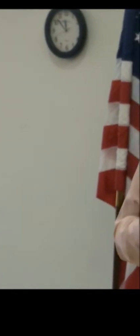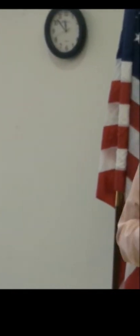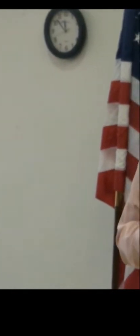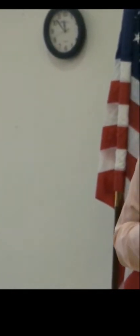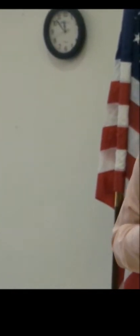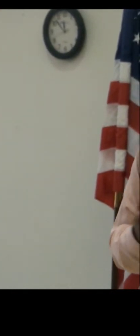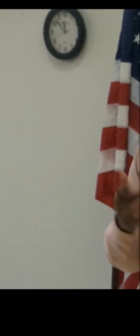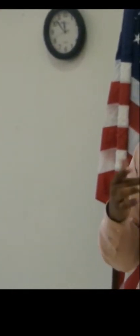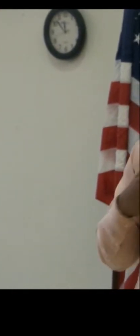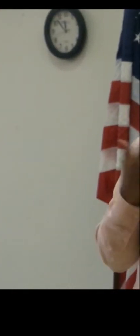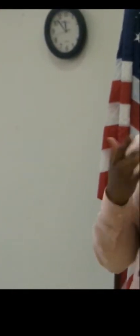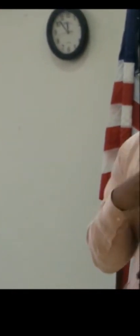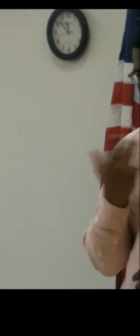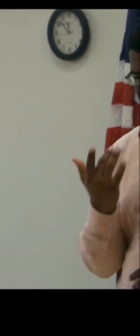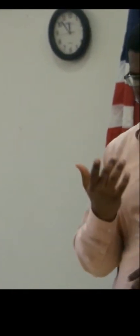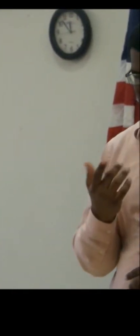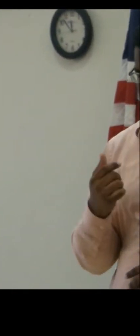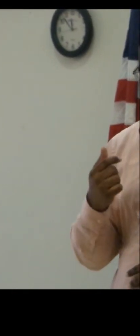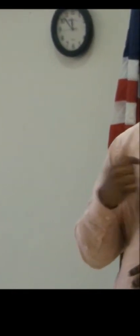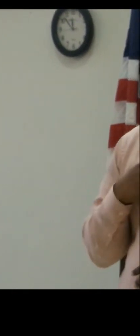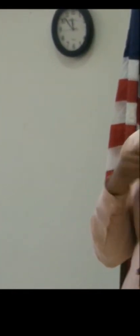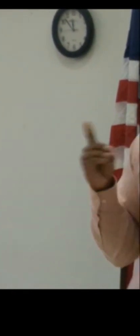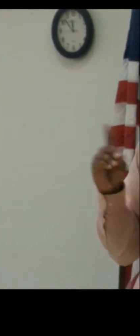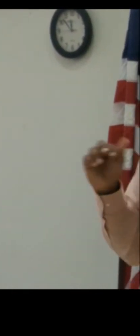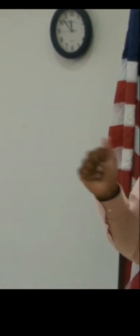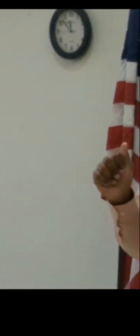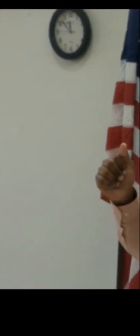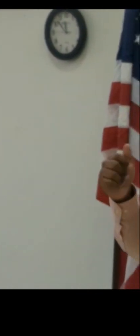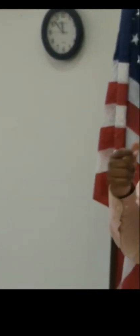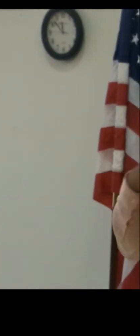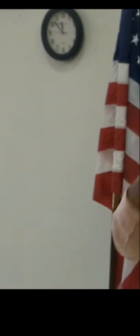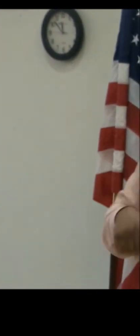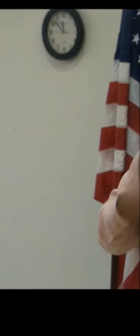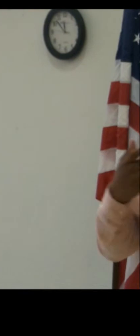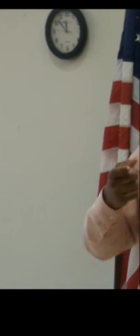Yes. Times when you felt that your disability has ruined your life? Yes.